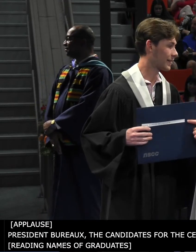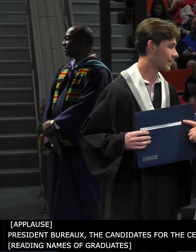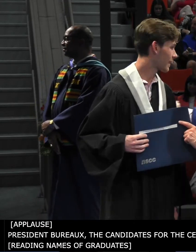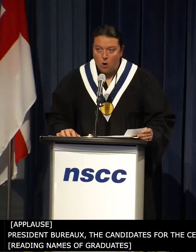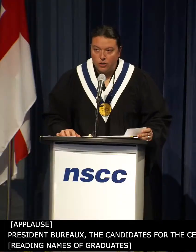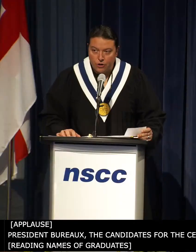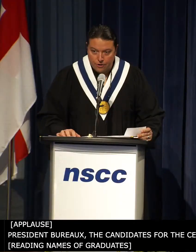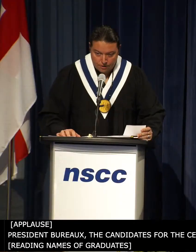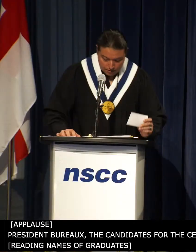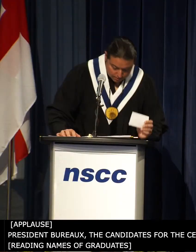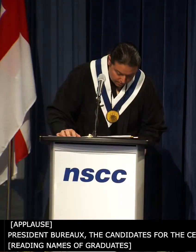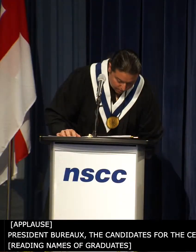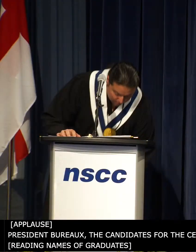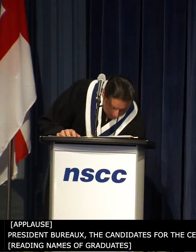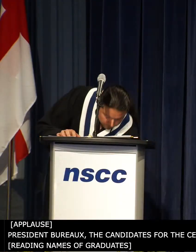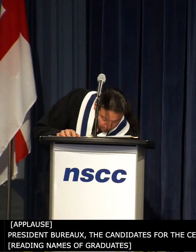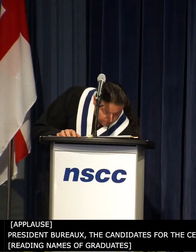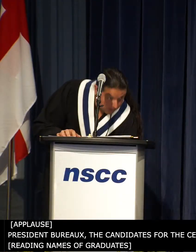Joshua Mosier.